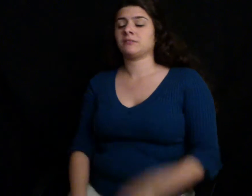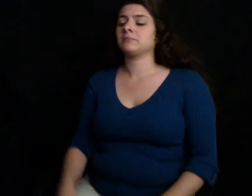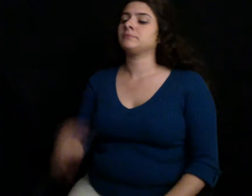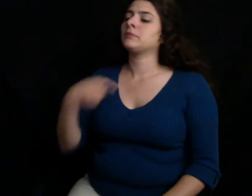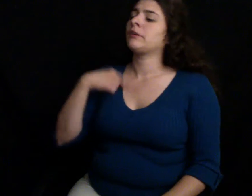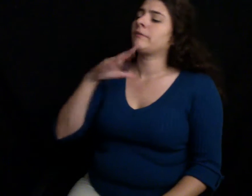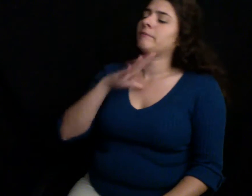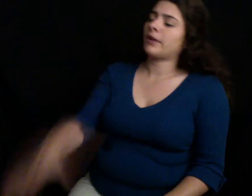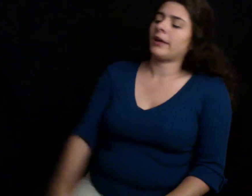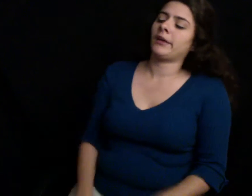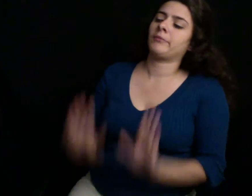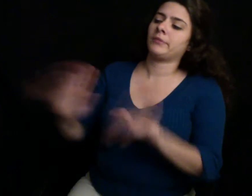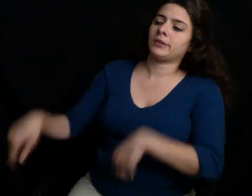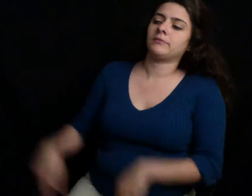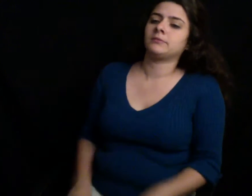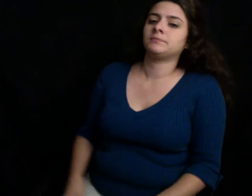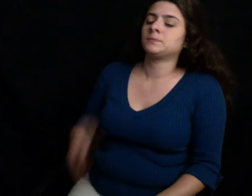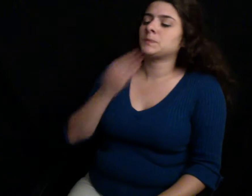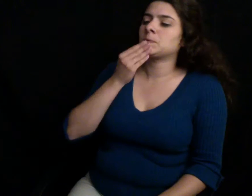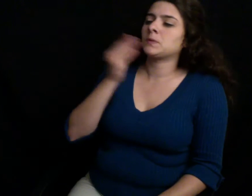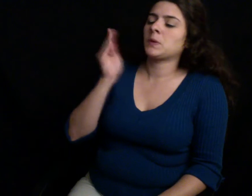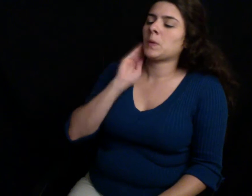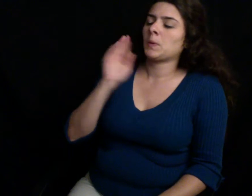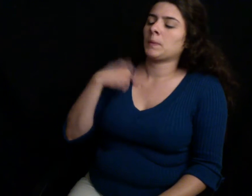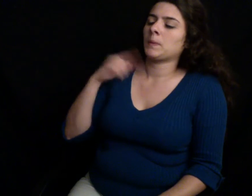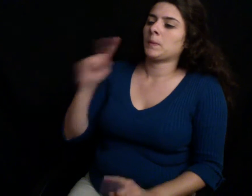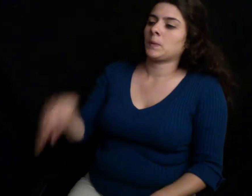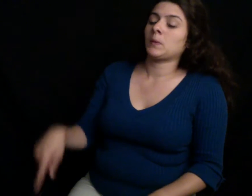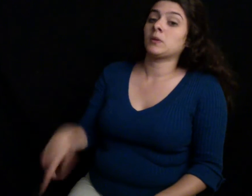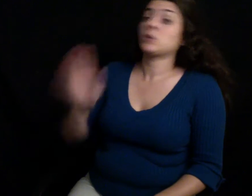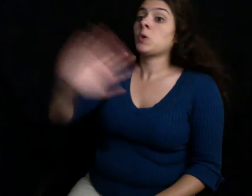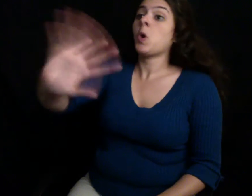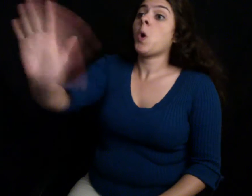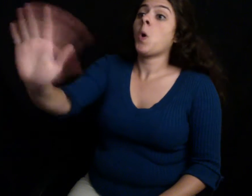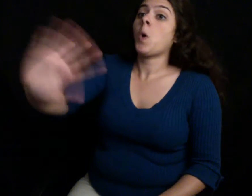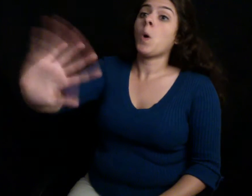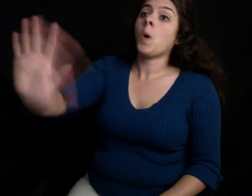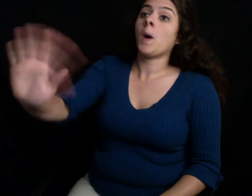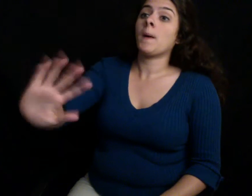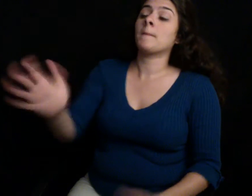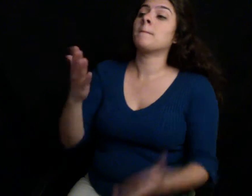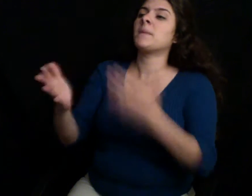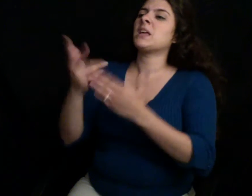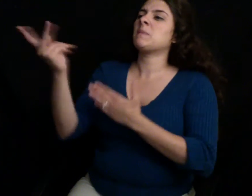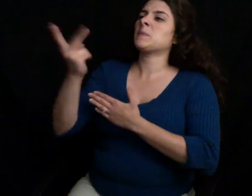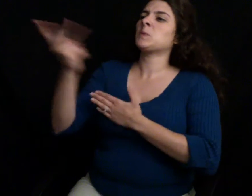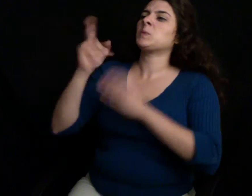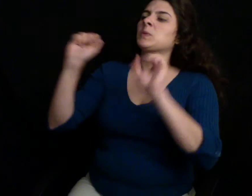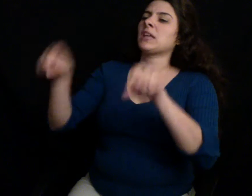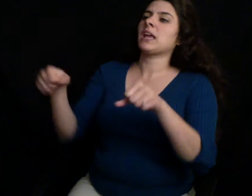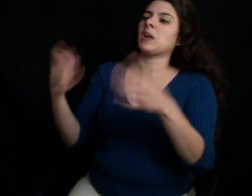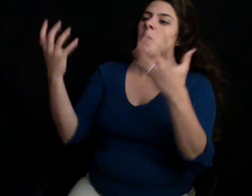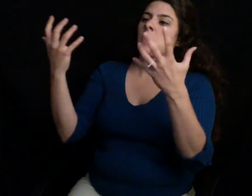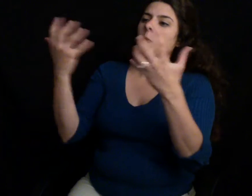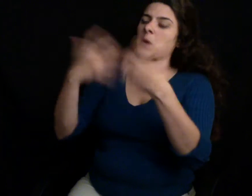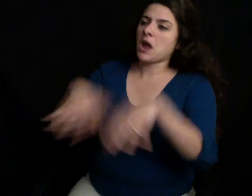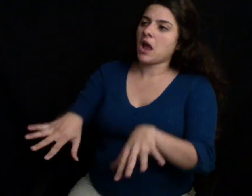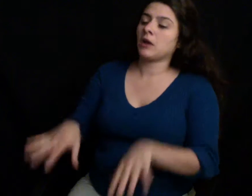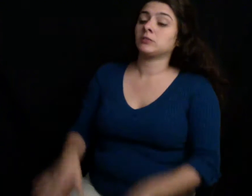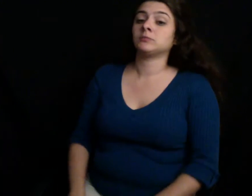home. Before I hung up the phone, she said, no, wait. Let me put him on the phone. Maybe you and him could work something out. So he gets on the phone. He's so amped. He's like,